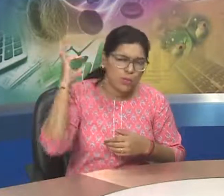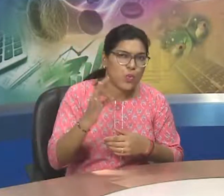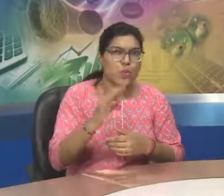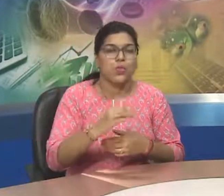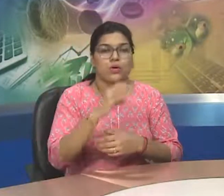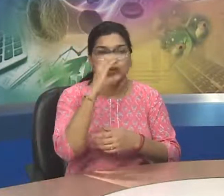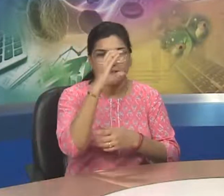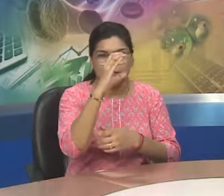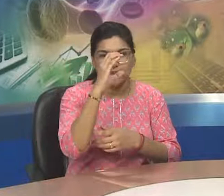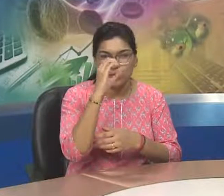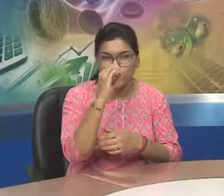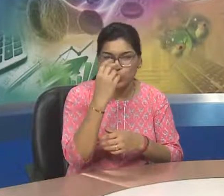This was an